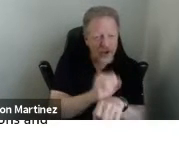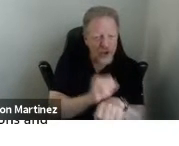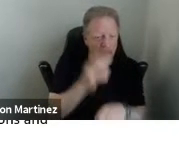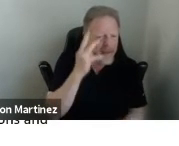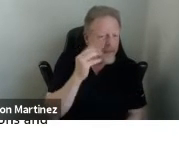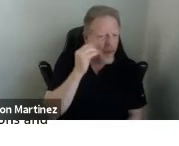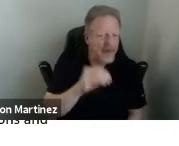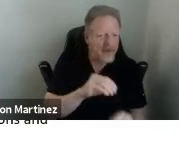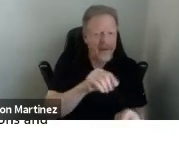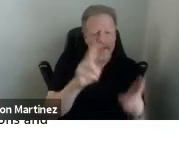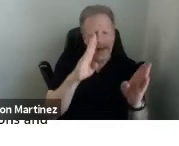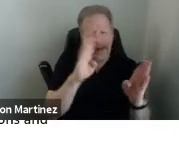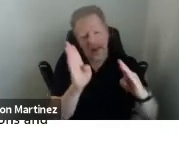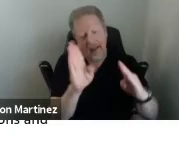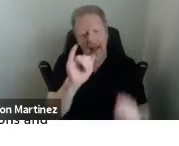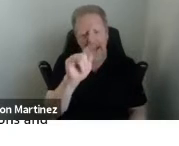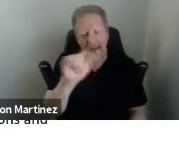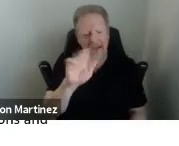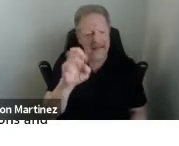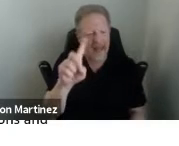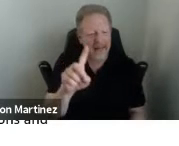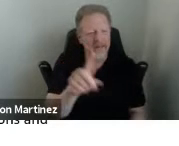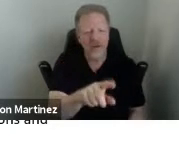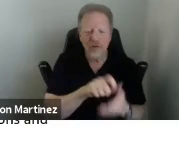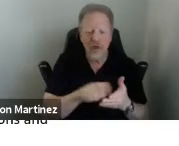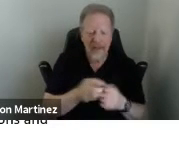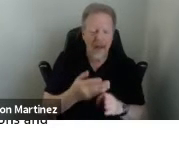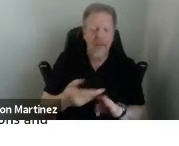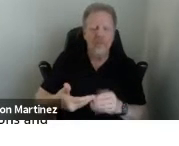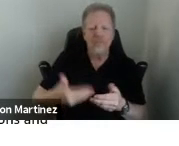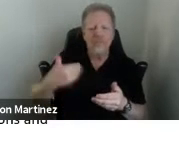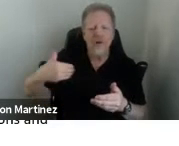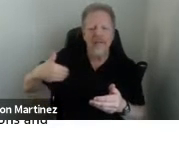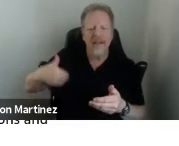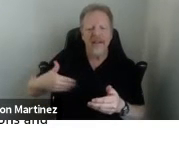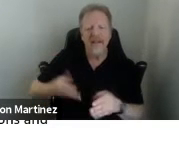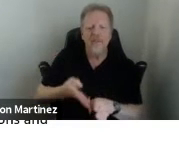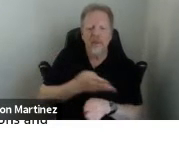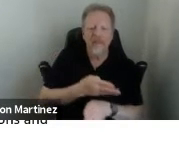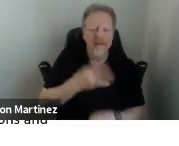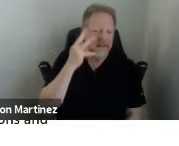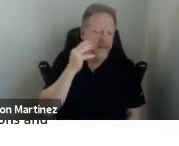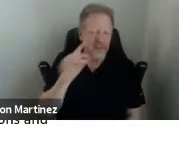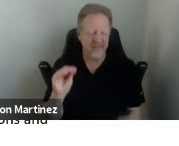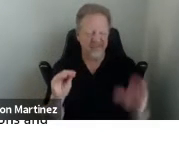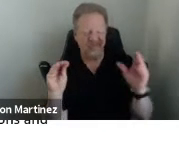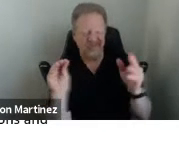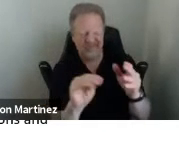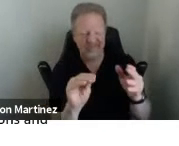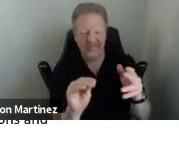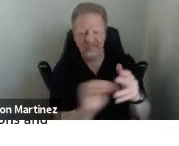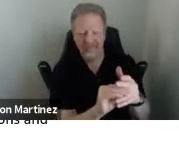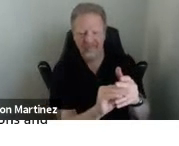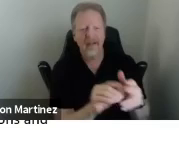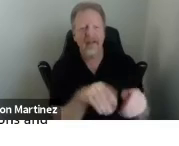in italics, where she writes previous experience, so she slid that in there, and that's gives